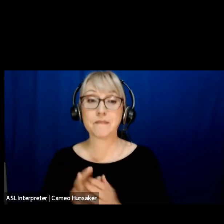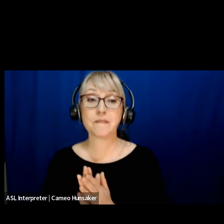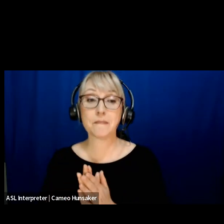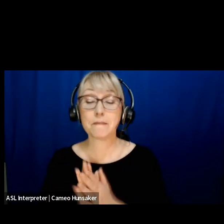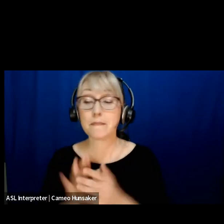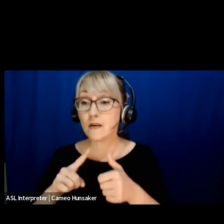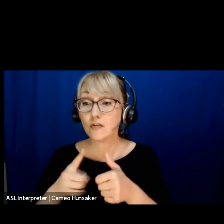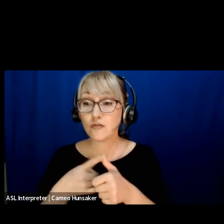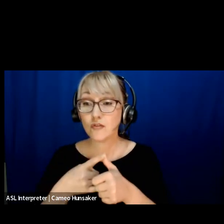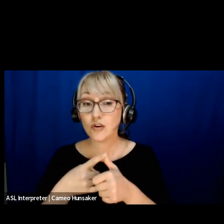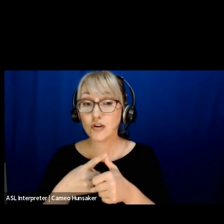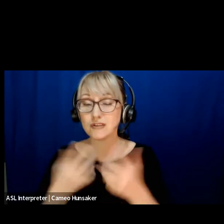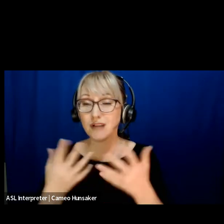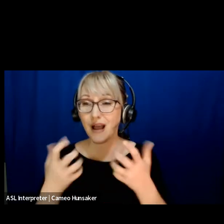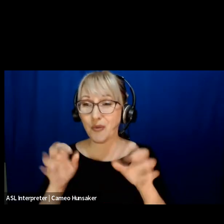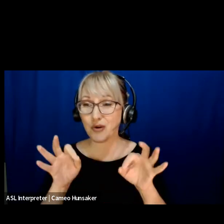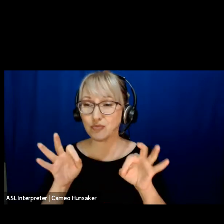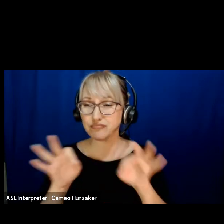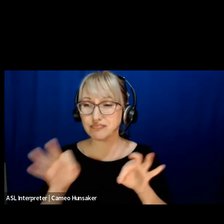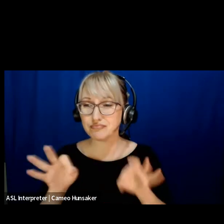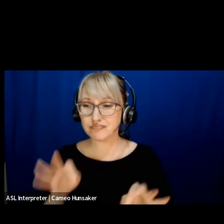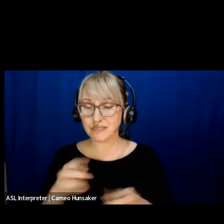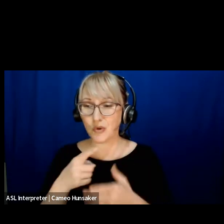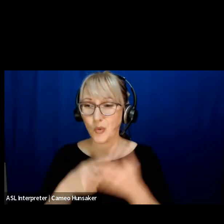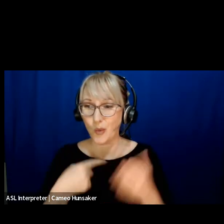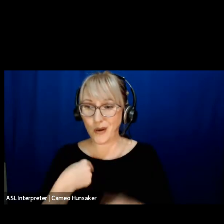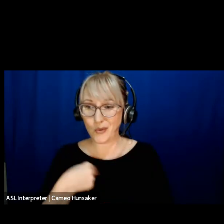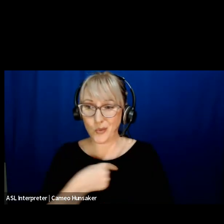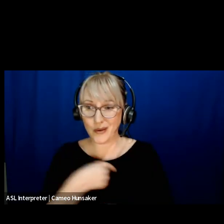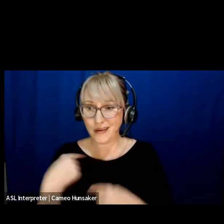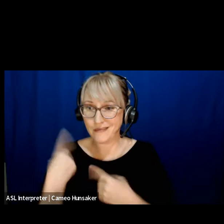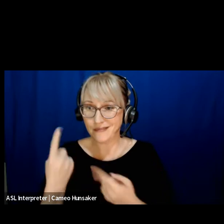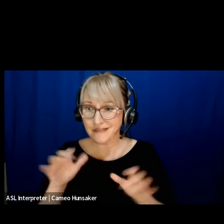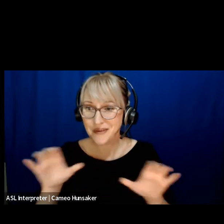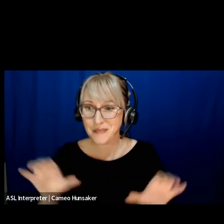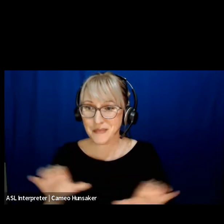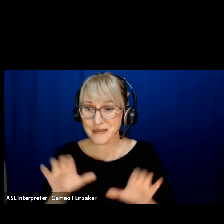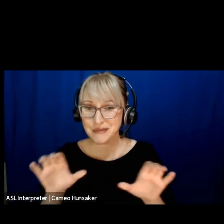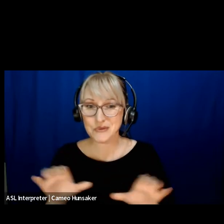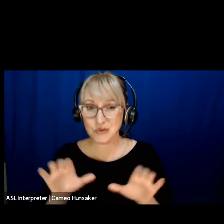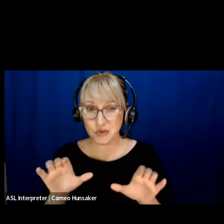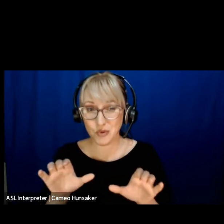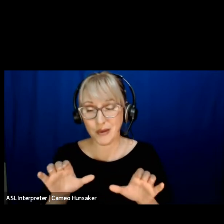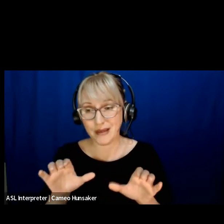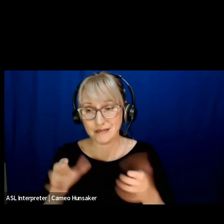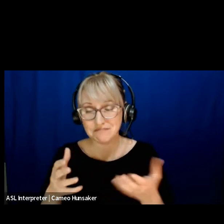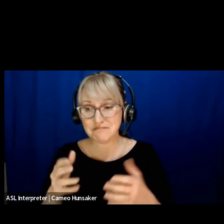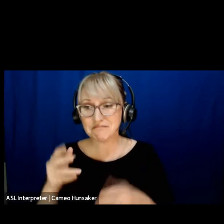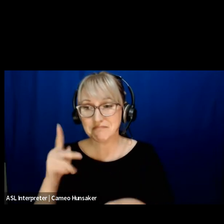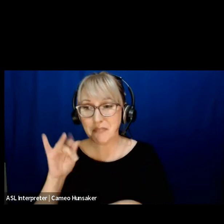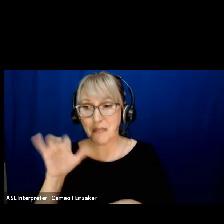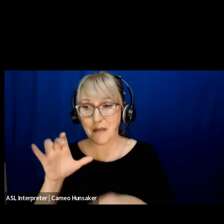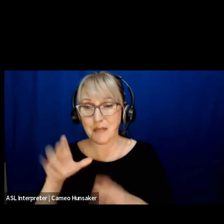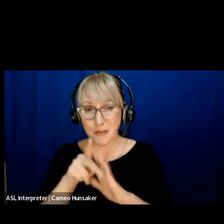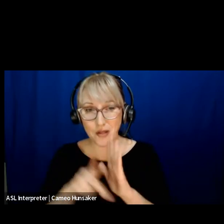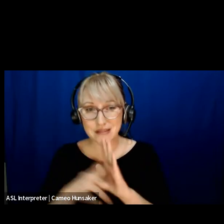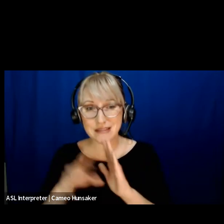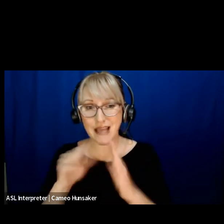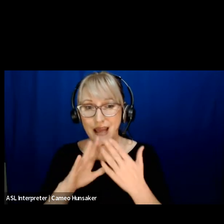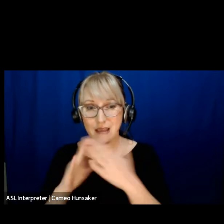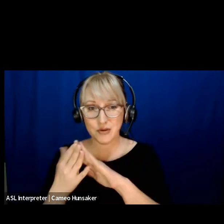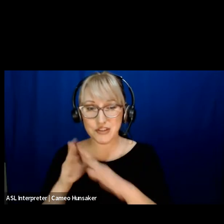but first, let me tell you a little bit about what we've been doing also as a public policy and